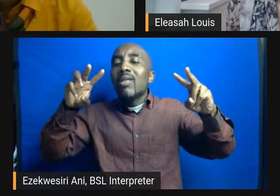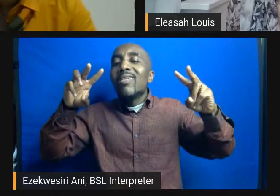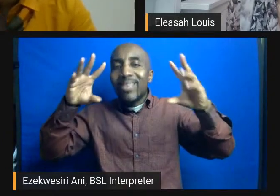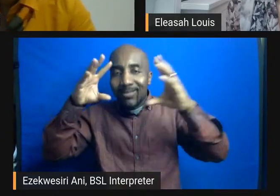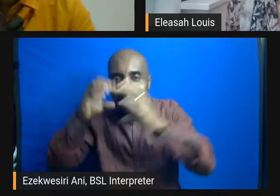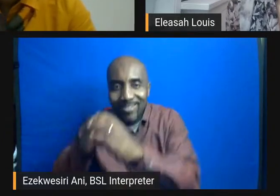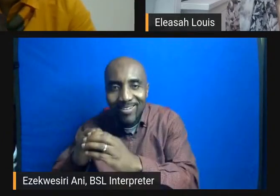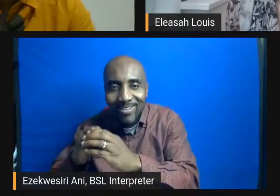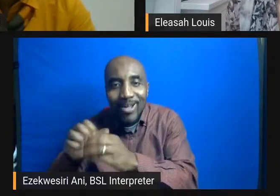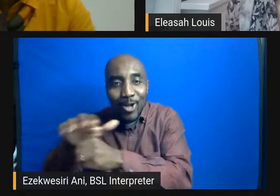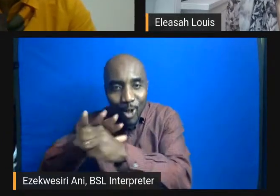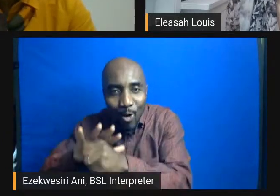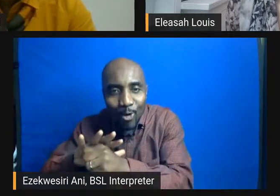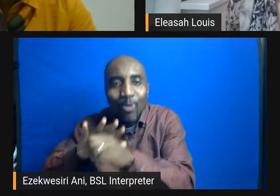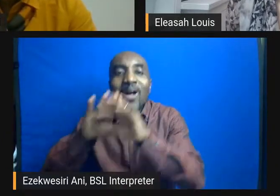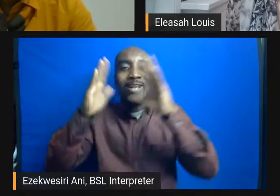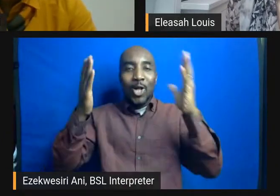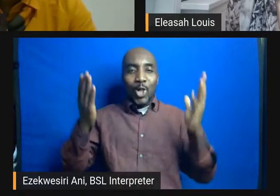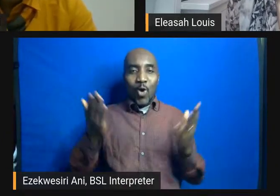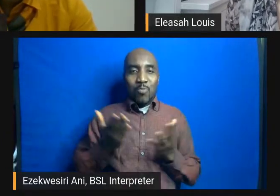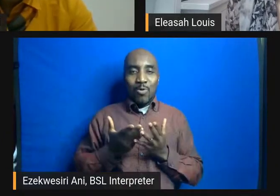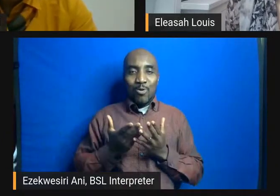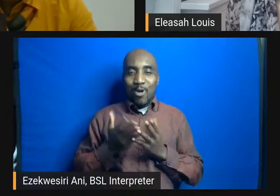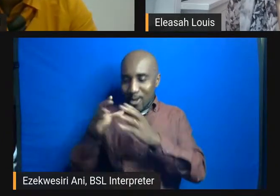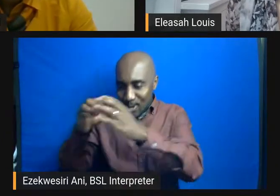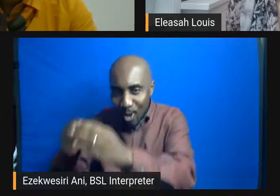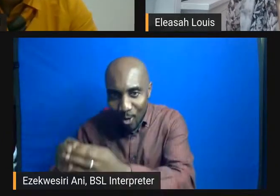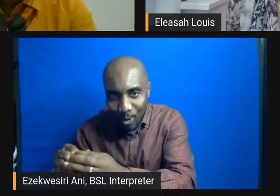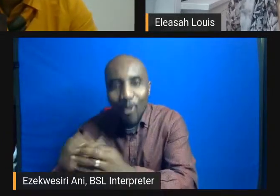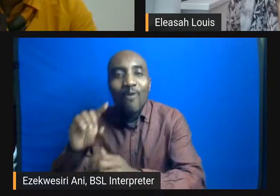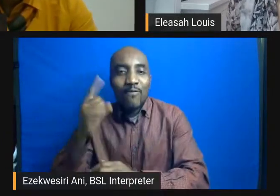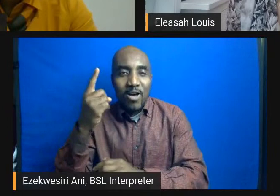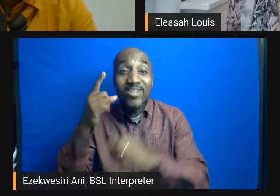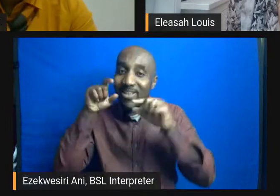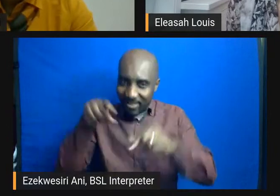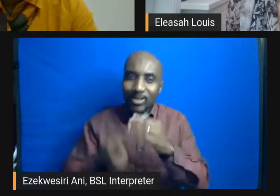So absolutely, Tim, let's use this as an opportunity.